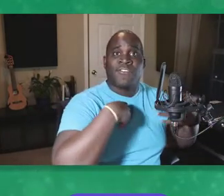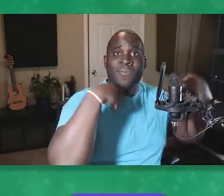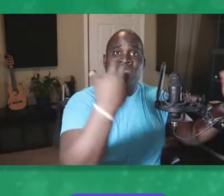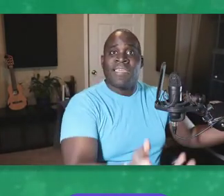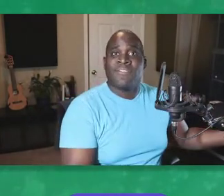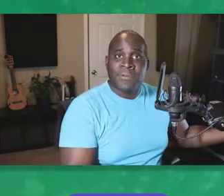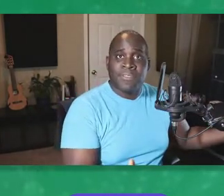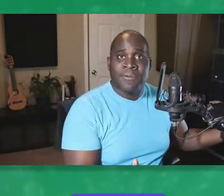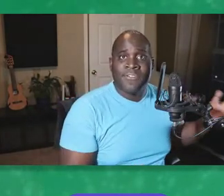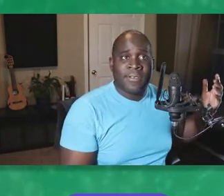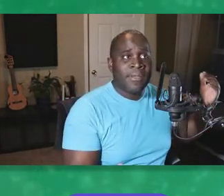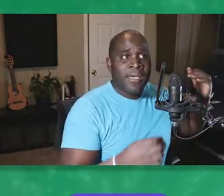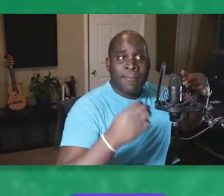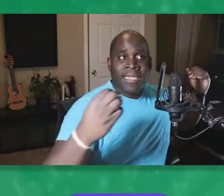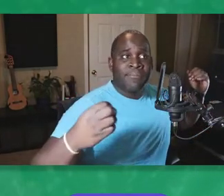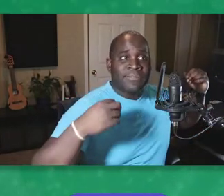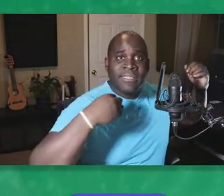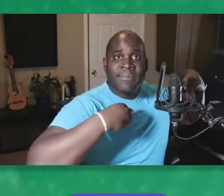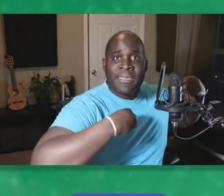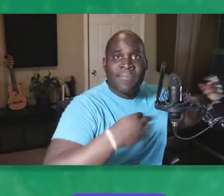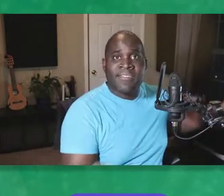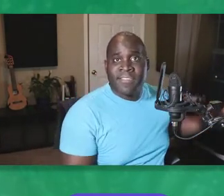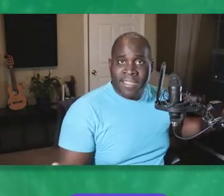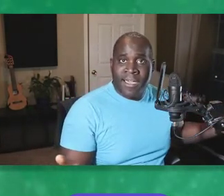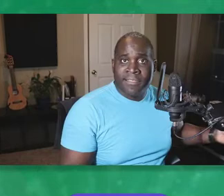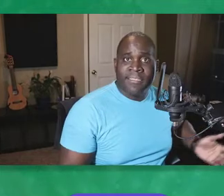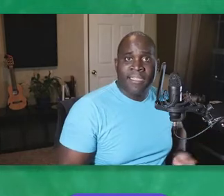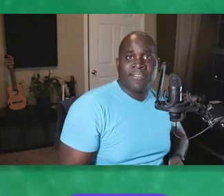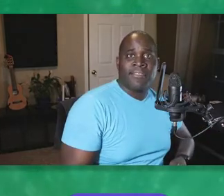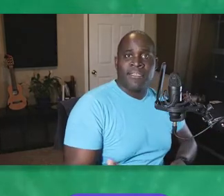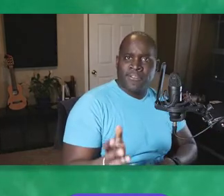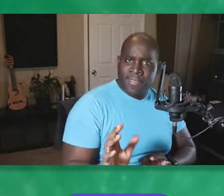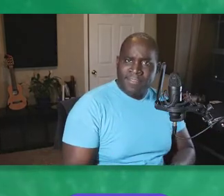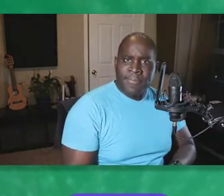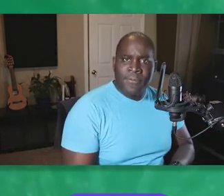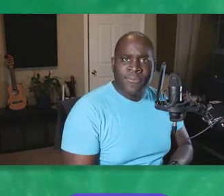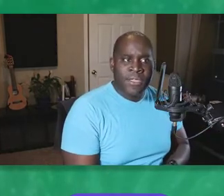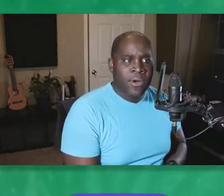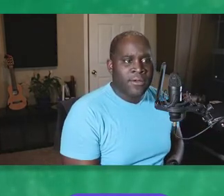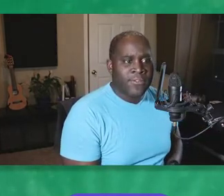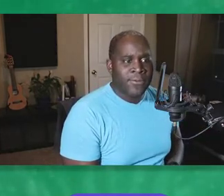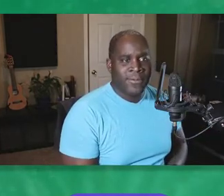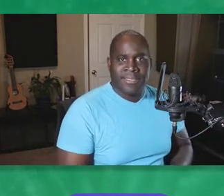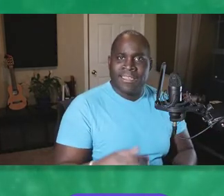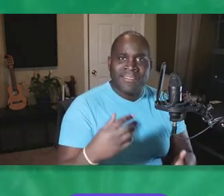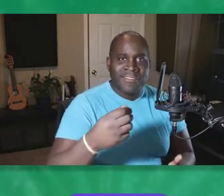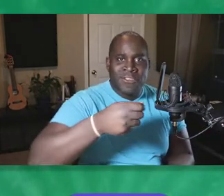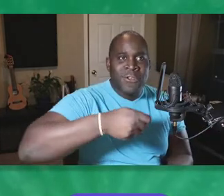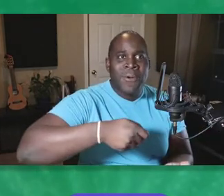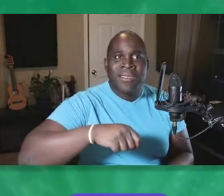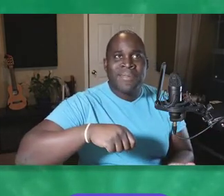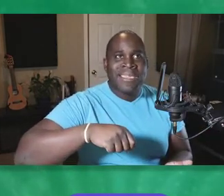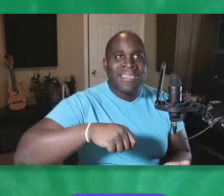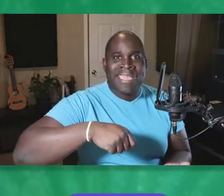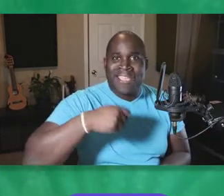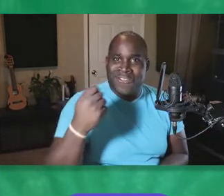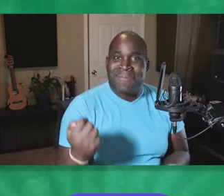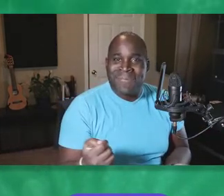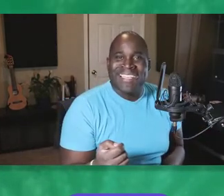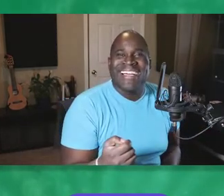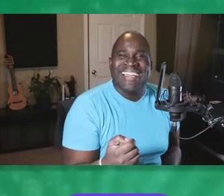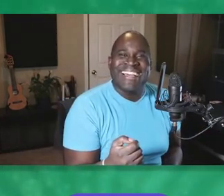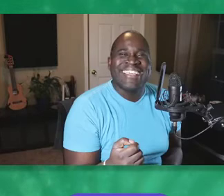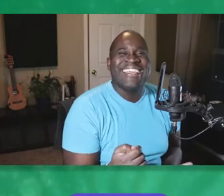far as expressing that to another person, might completely be missed in context. So that's something we should be aware of too, because you don't want to be